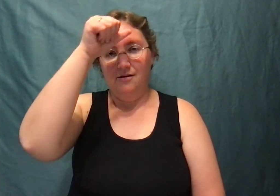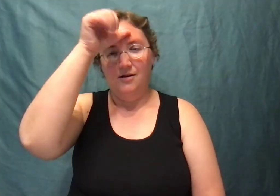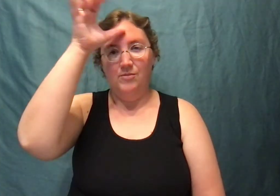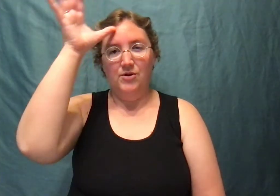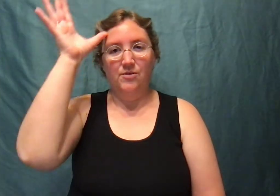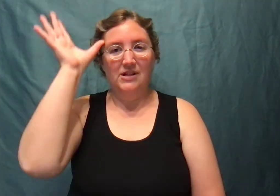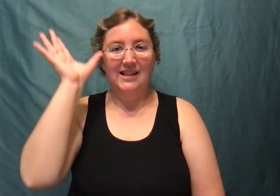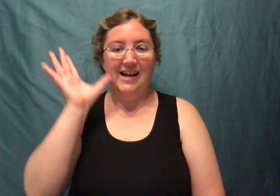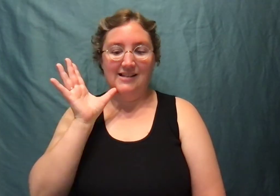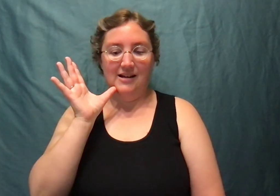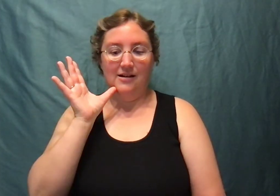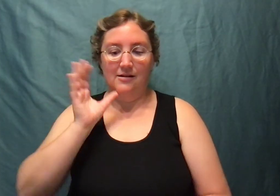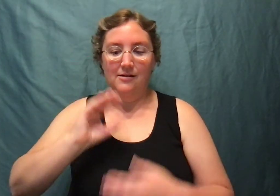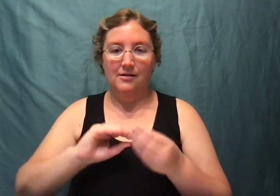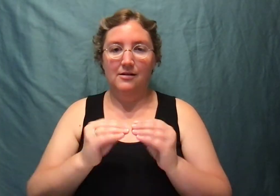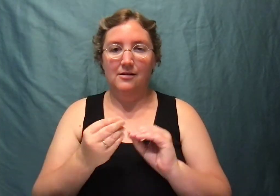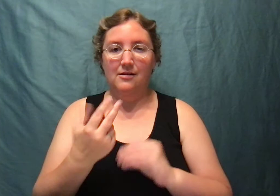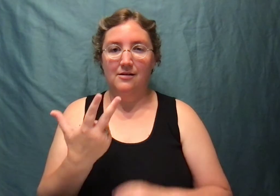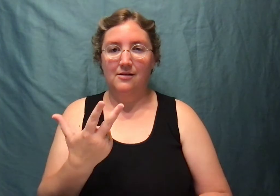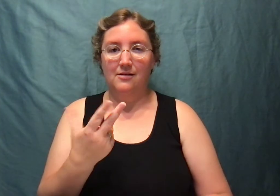Number 2 is Alaska.